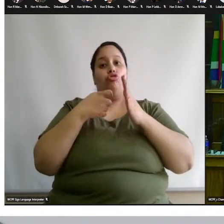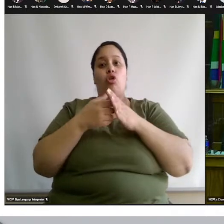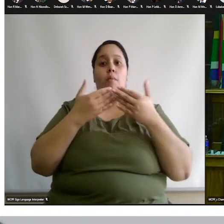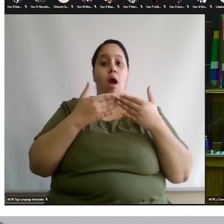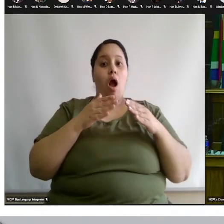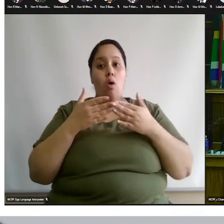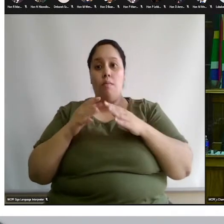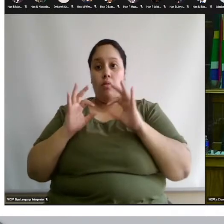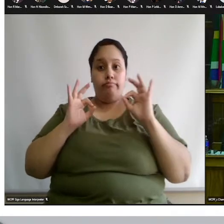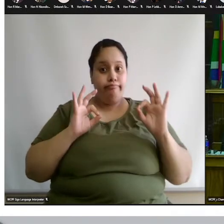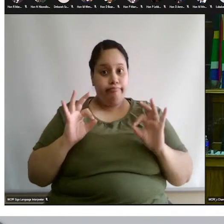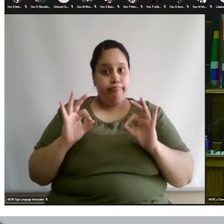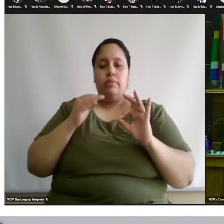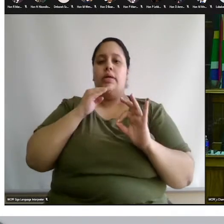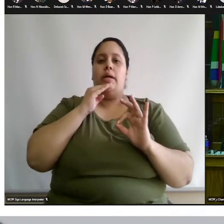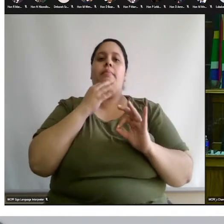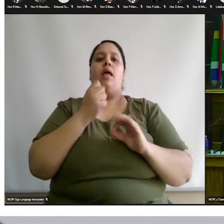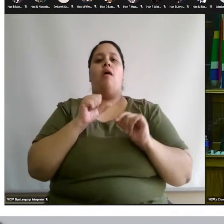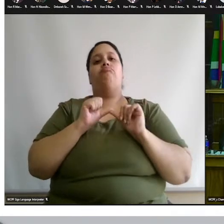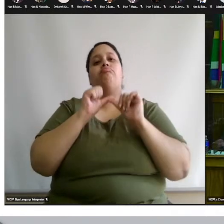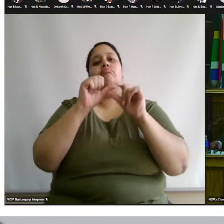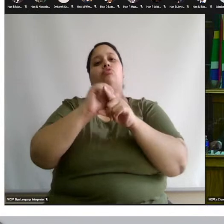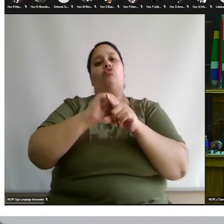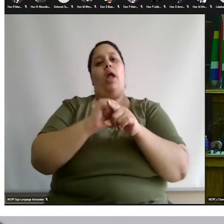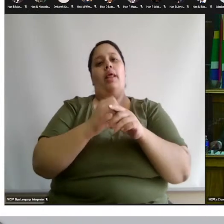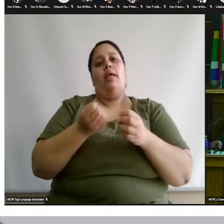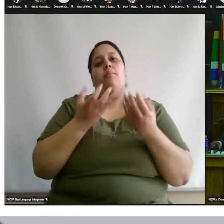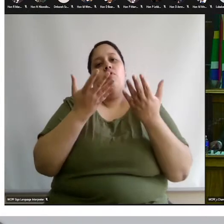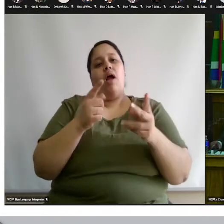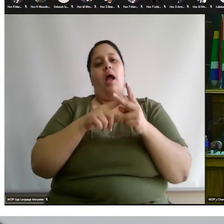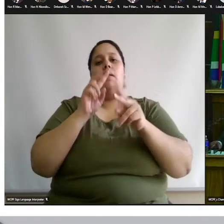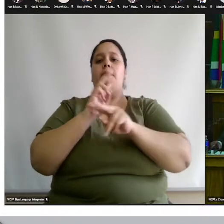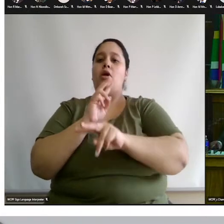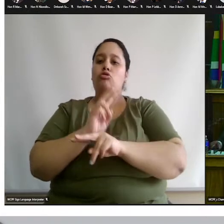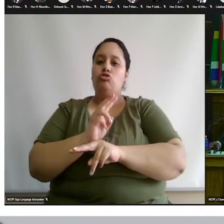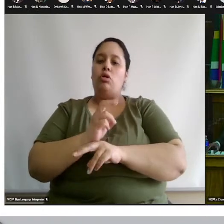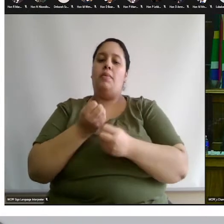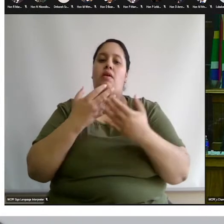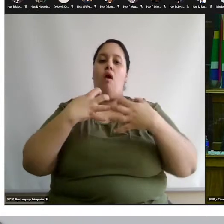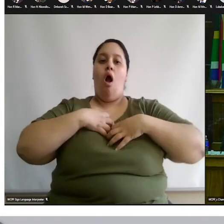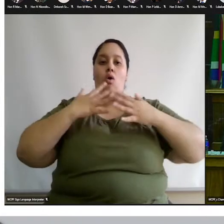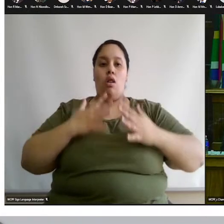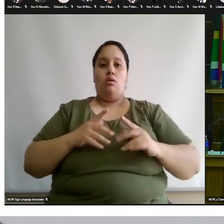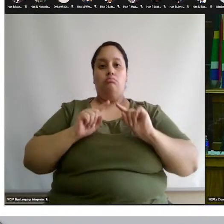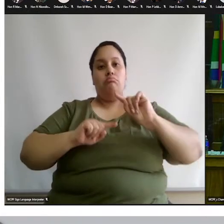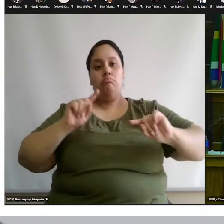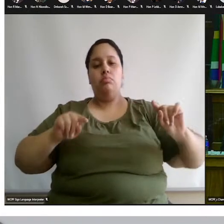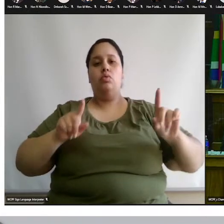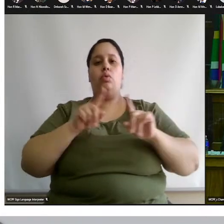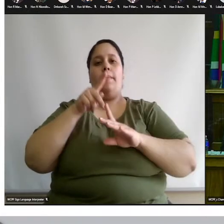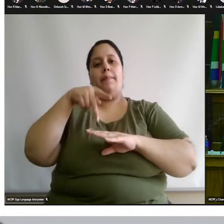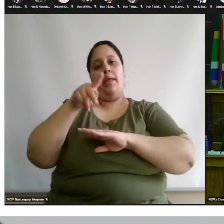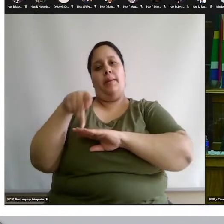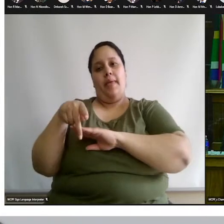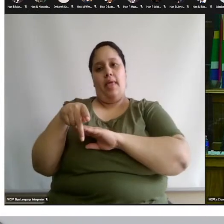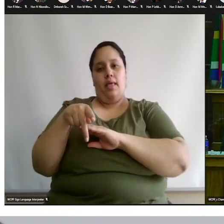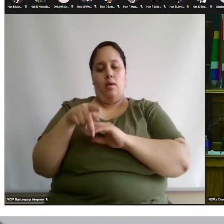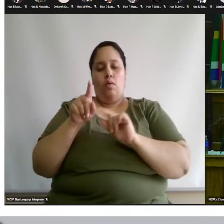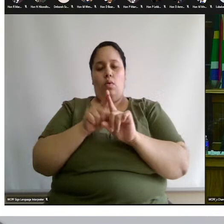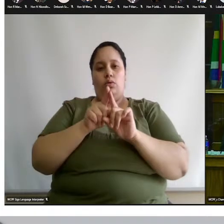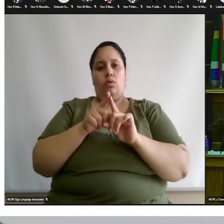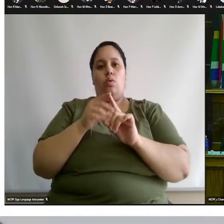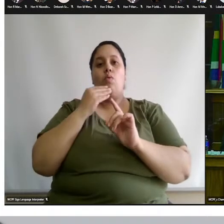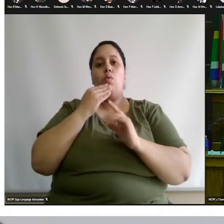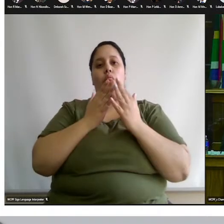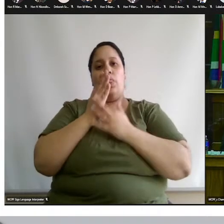running, there is also ongoing training and mentorship provided to owners and Pick and Pay by Pick and Pay,